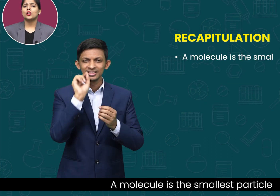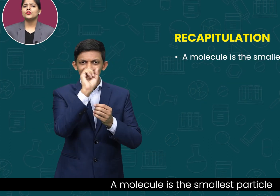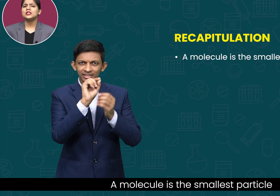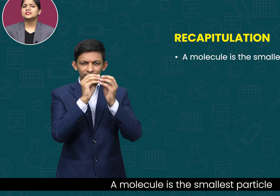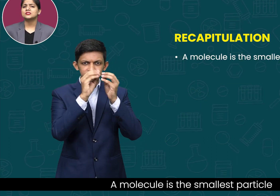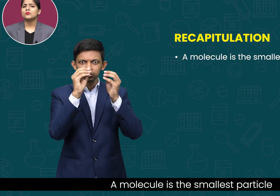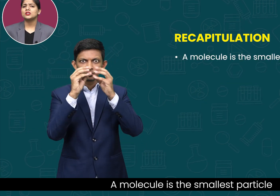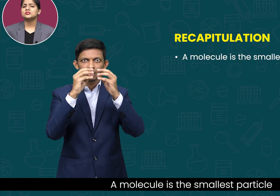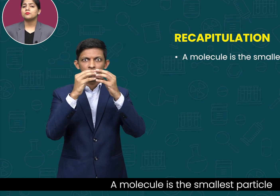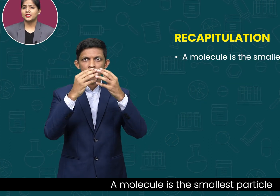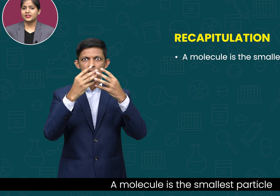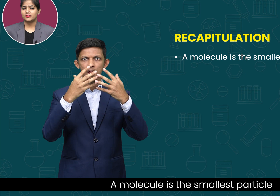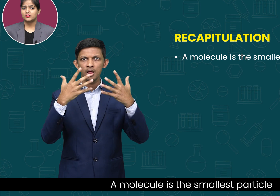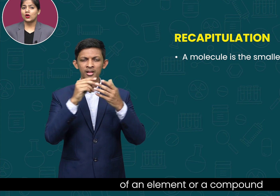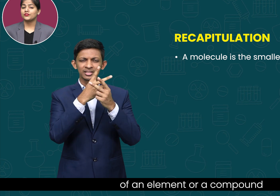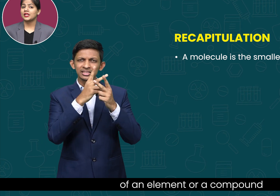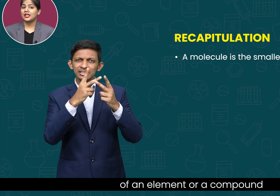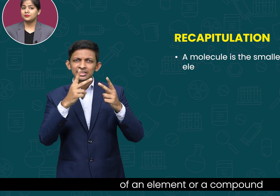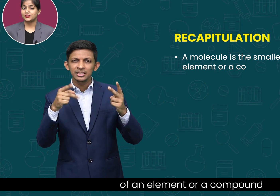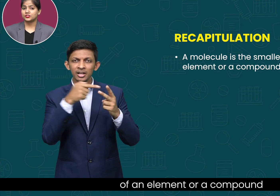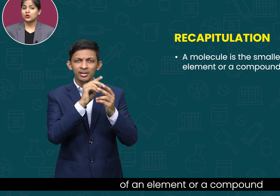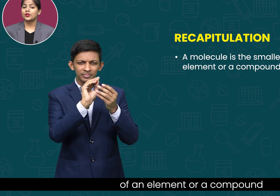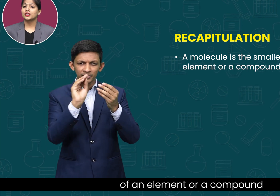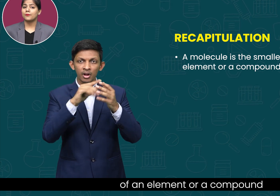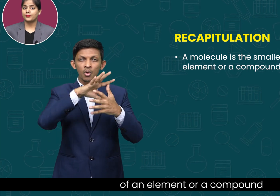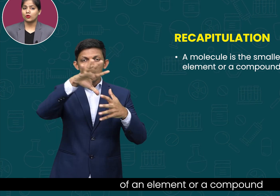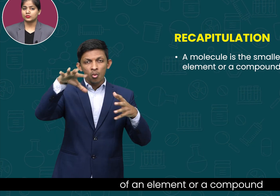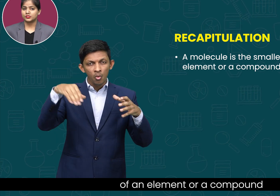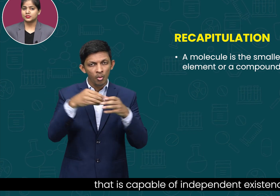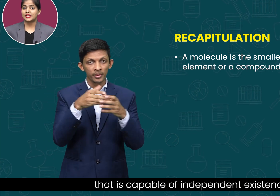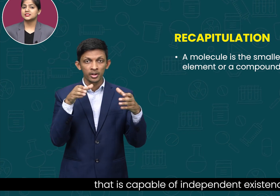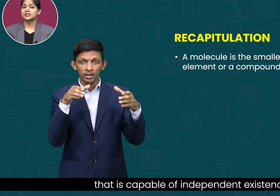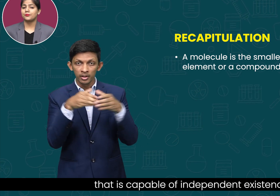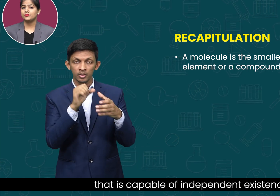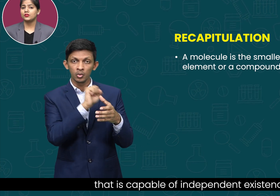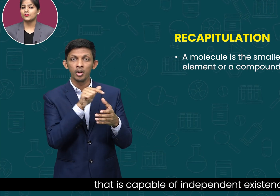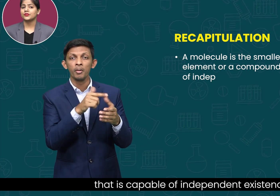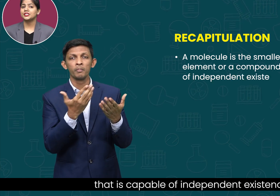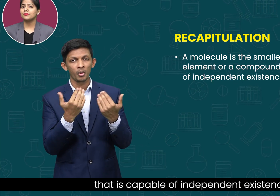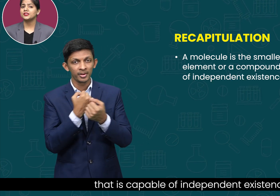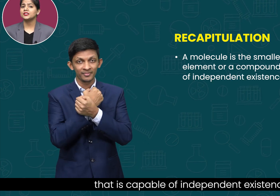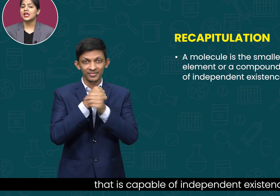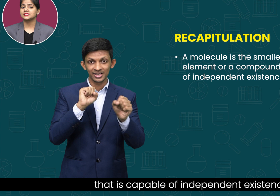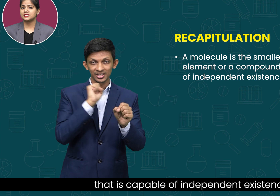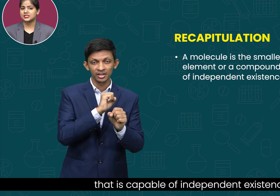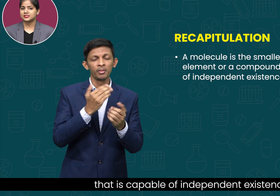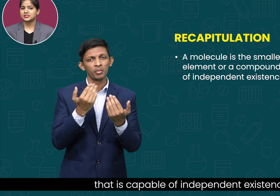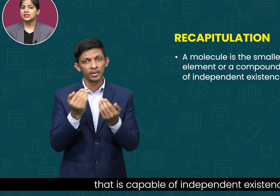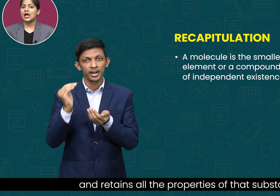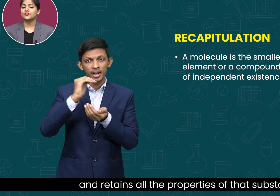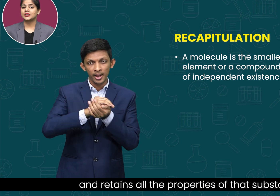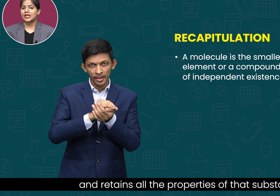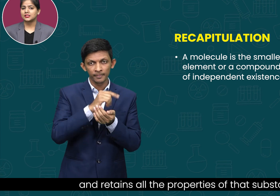A molecule is the smallest particle of an element or a compound that is capable of independent